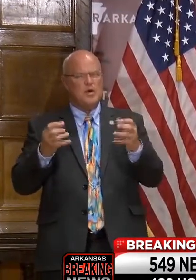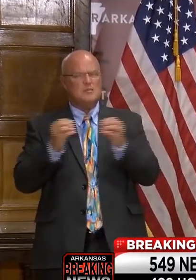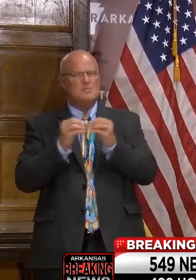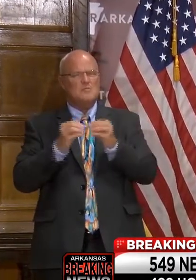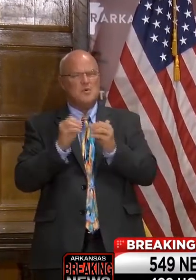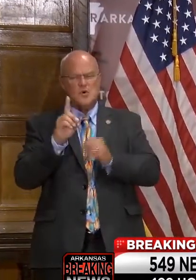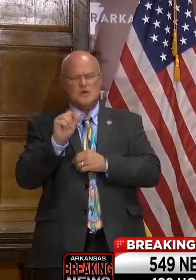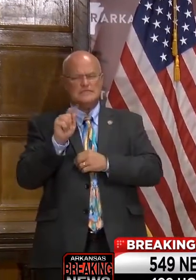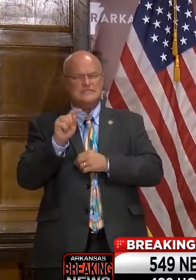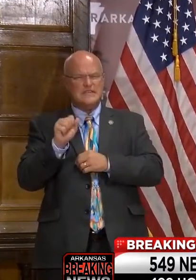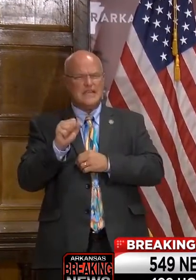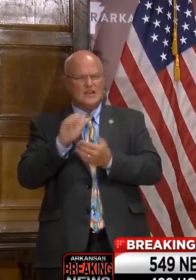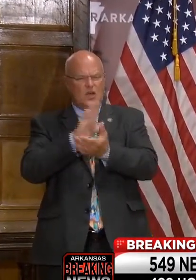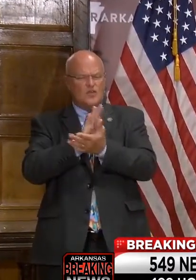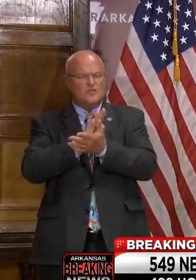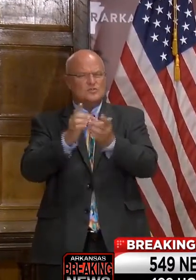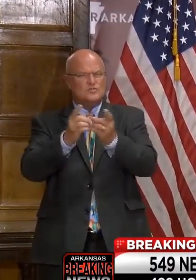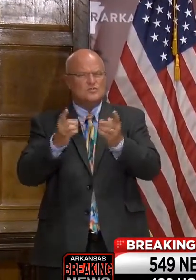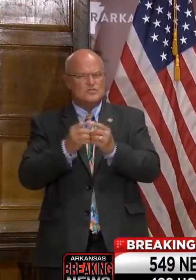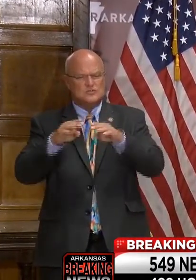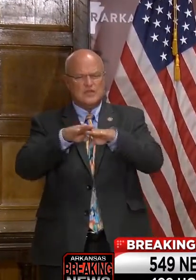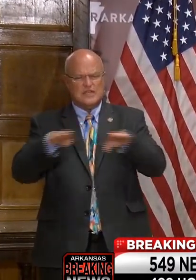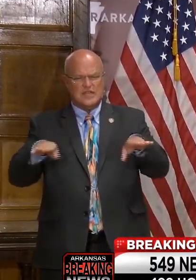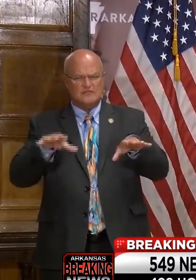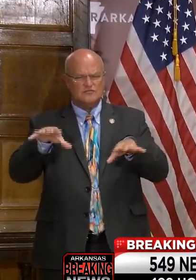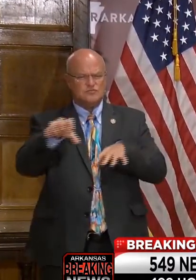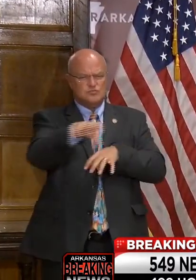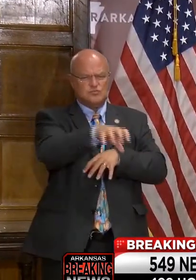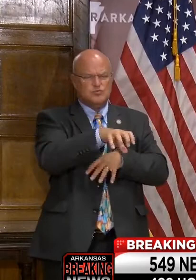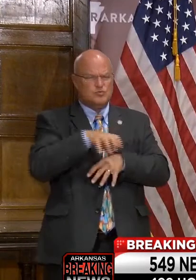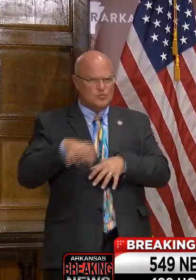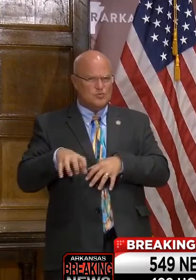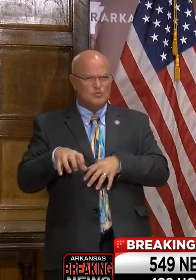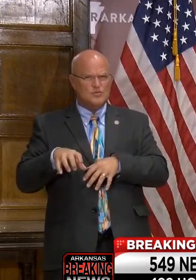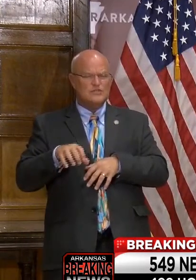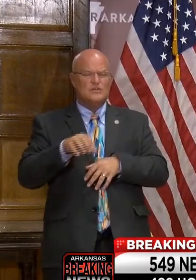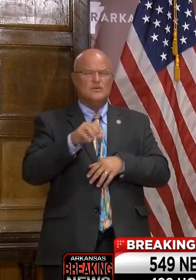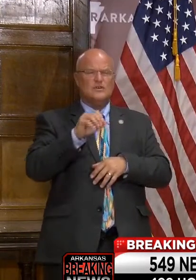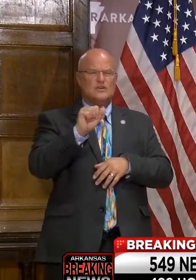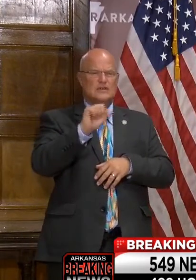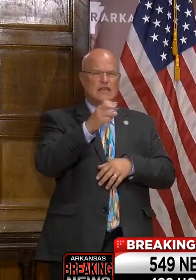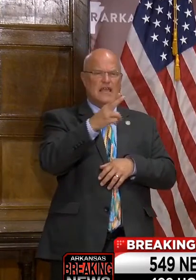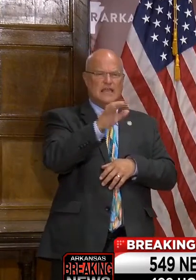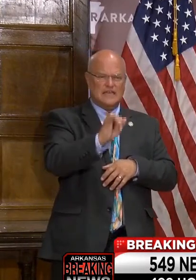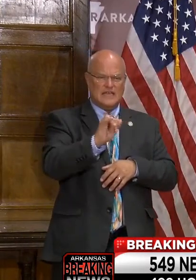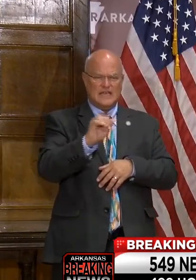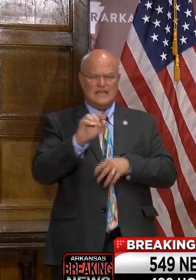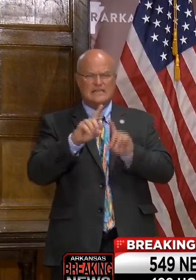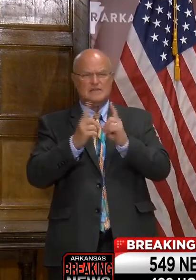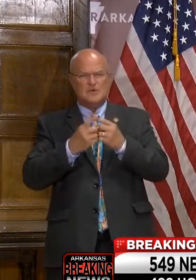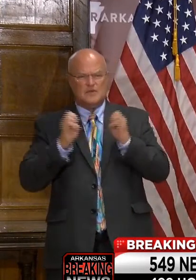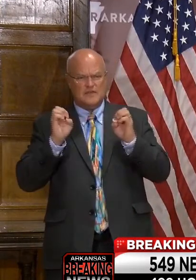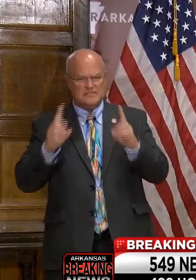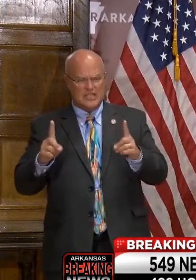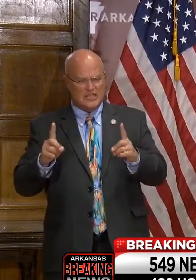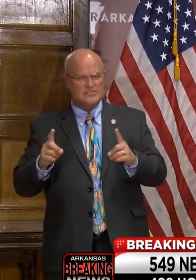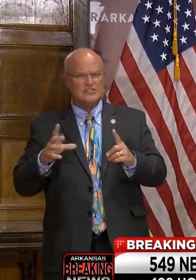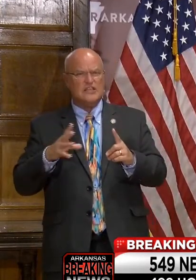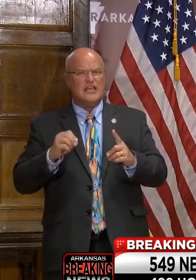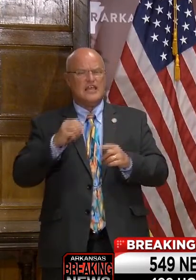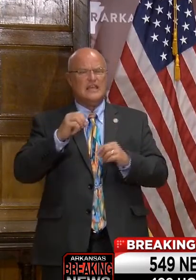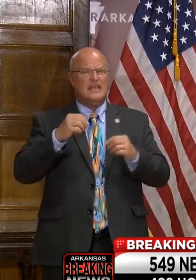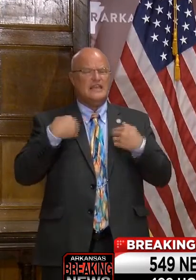level. ACI and the Department of Health have worked together on this with the Department of Education, and I congratulate them